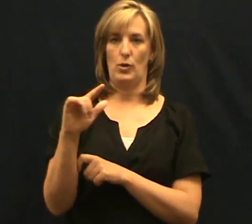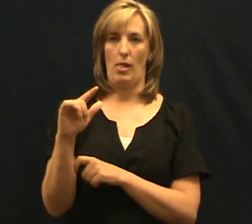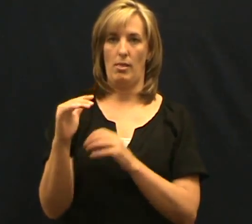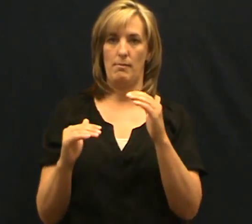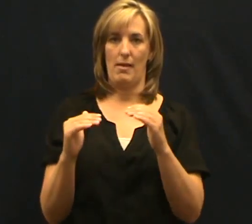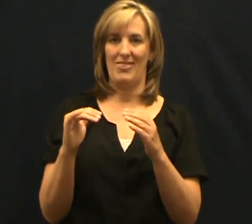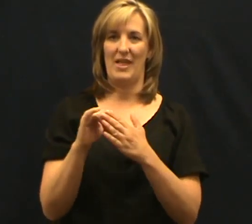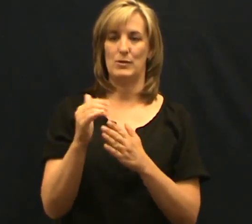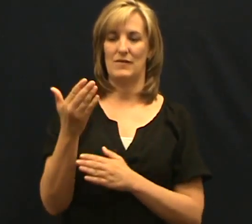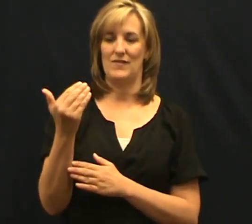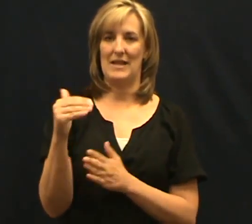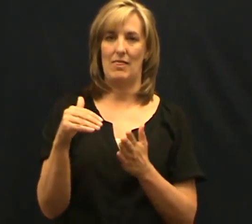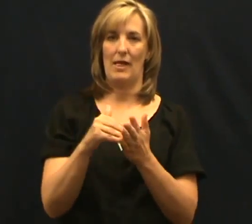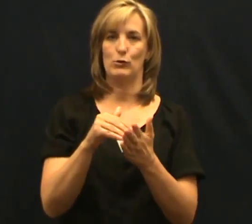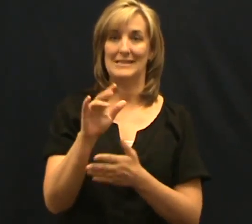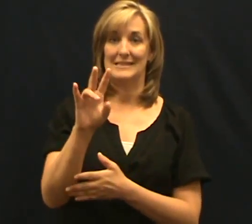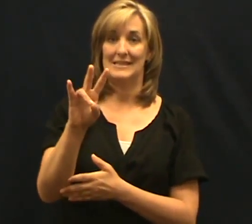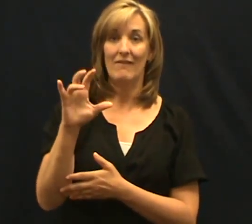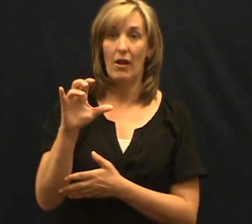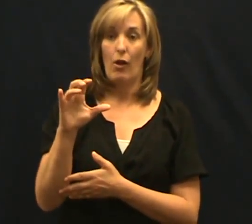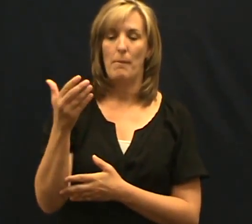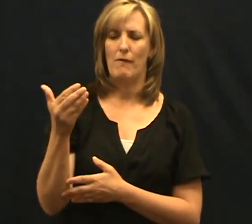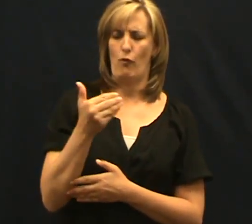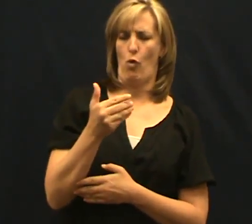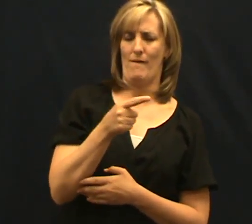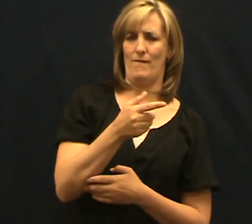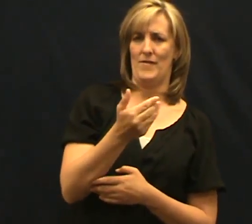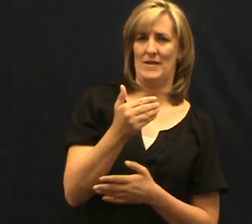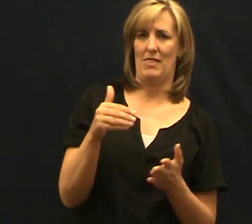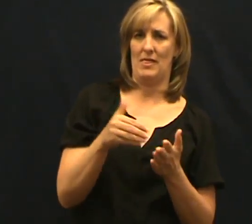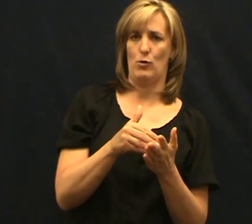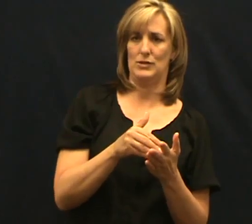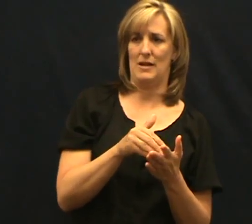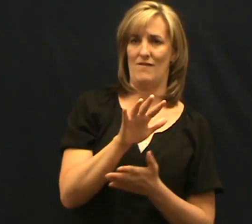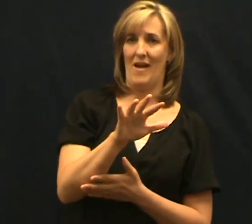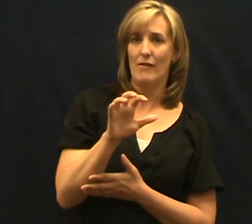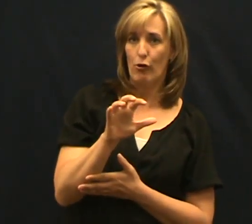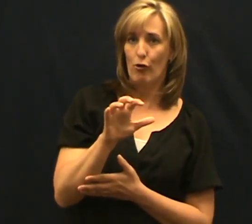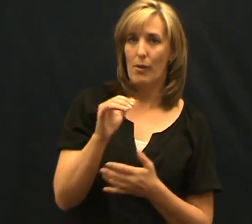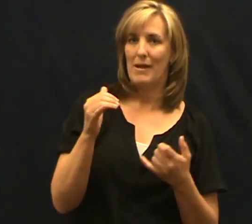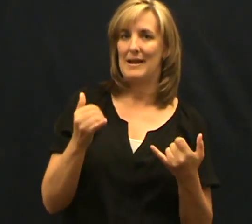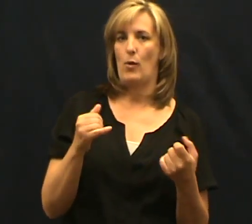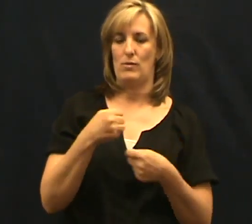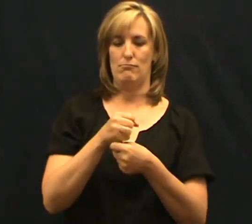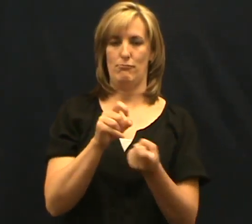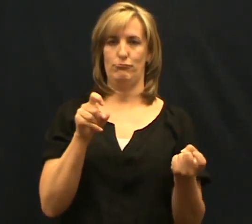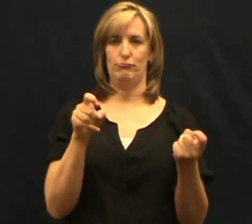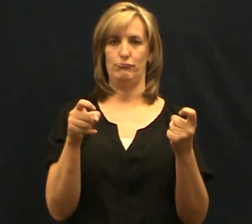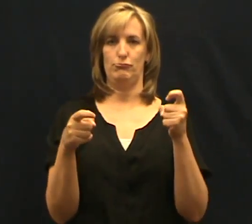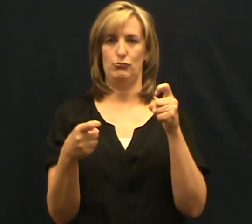was $15,500 in the unadjusted trial balance, because we made two adjustments to revenue at the